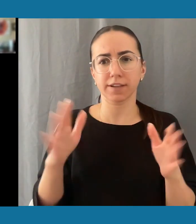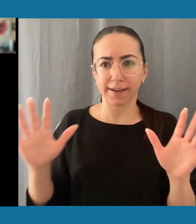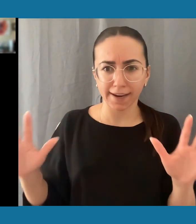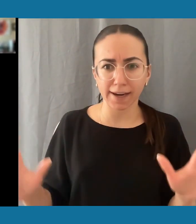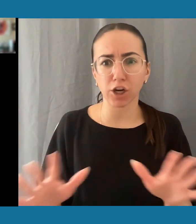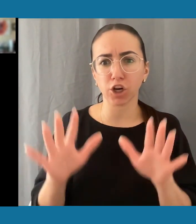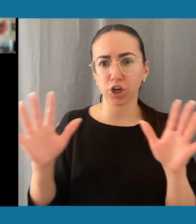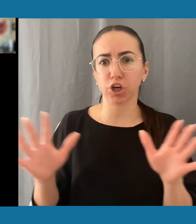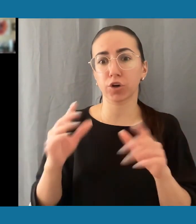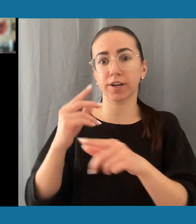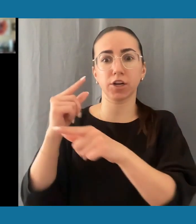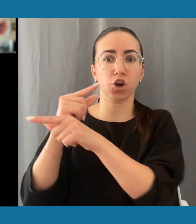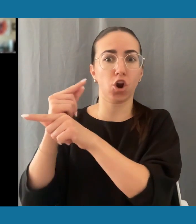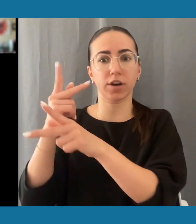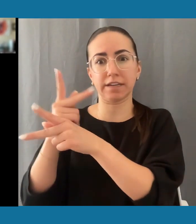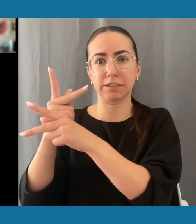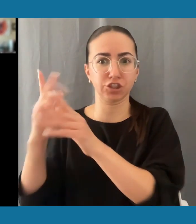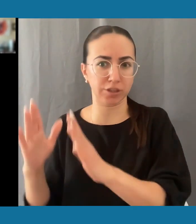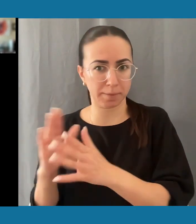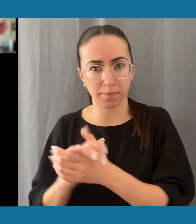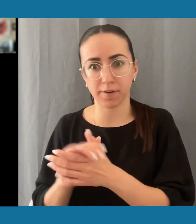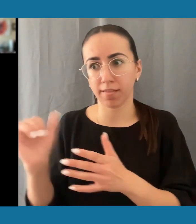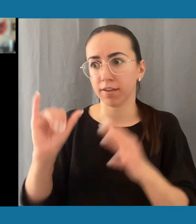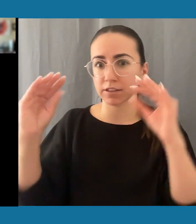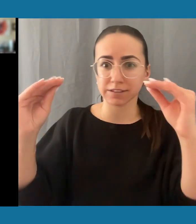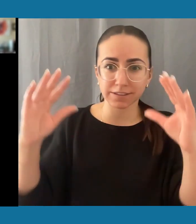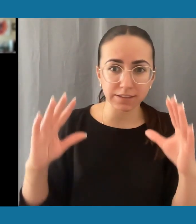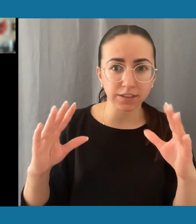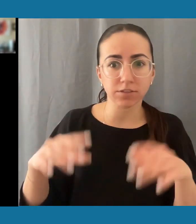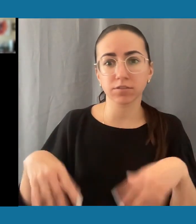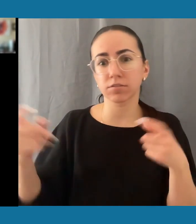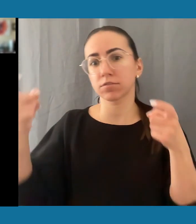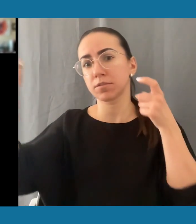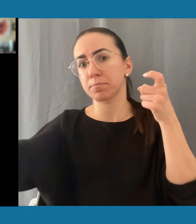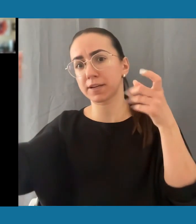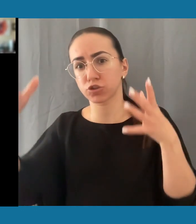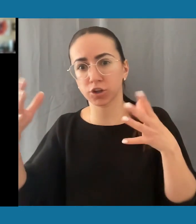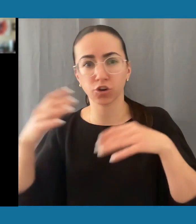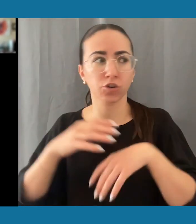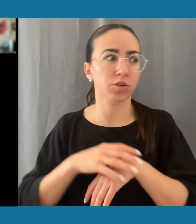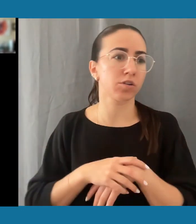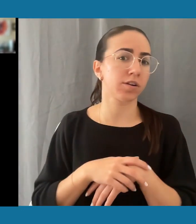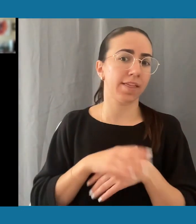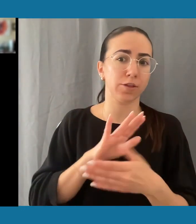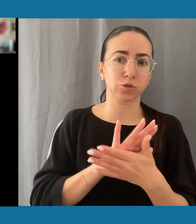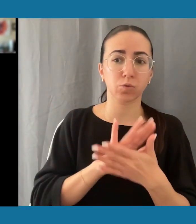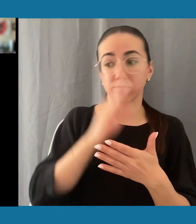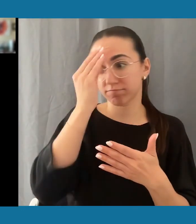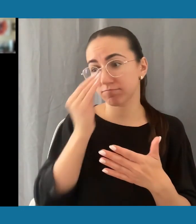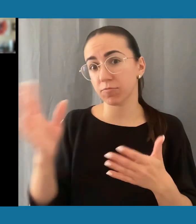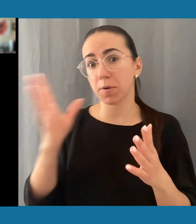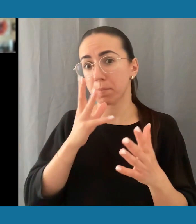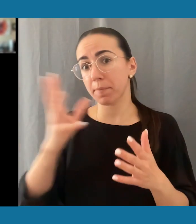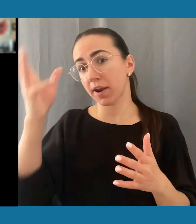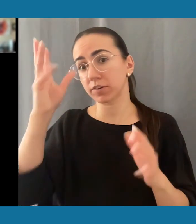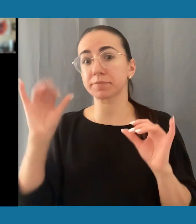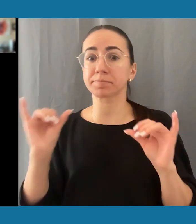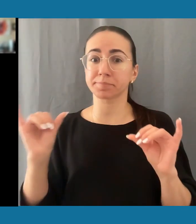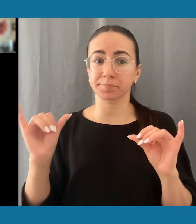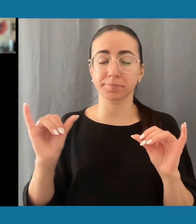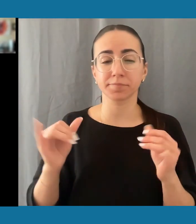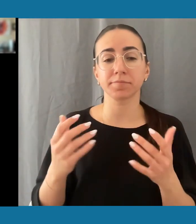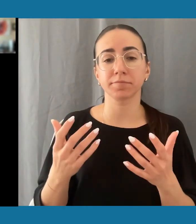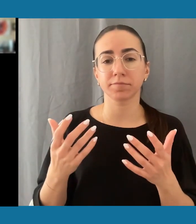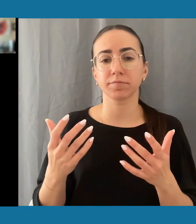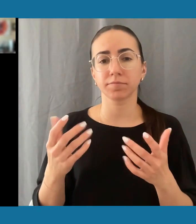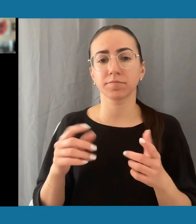teachers and other administrators at the school were informing parents that in order to stay involved in their child's